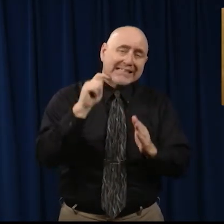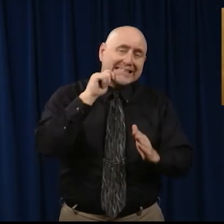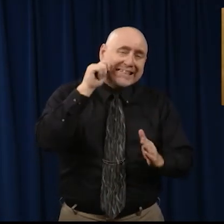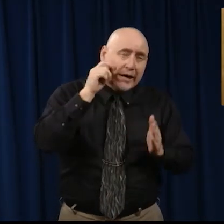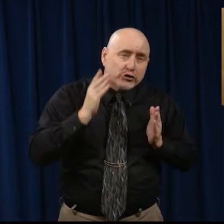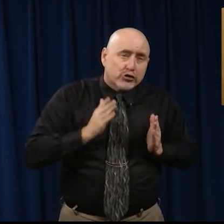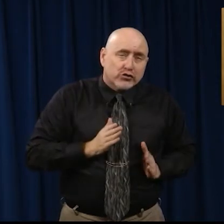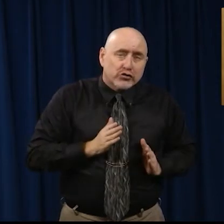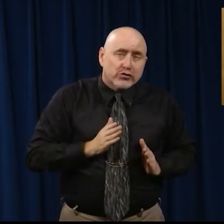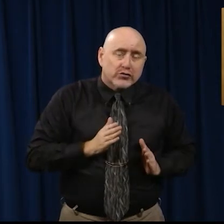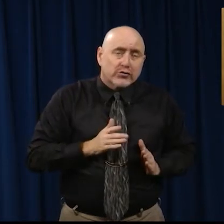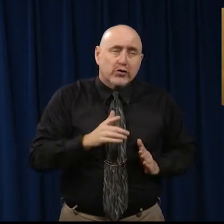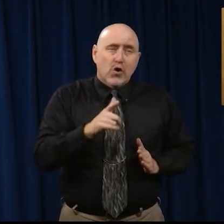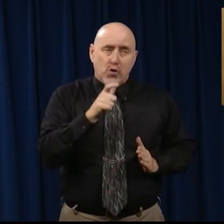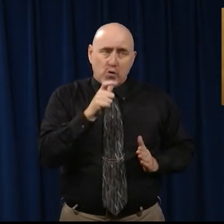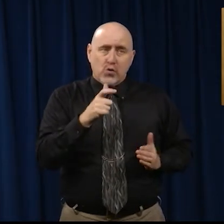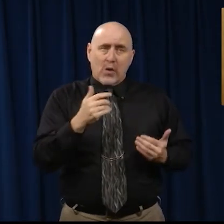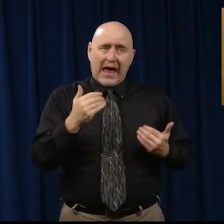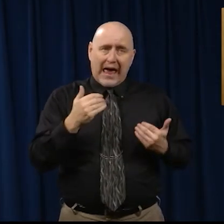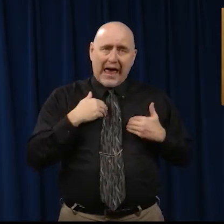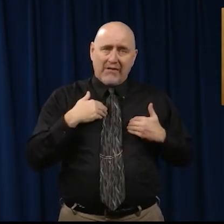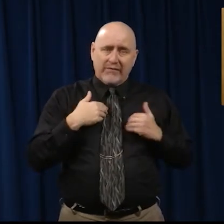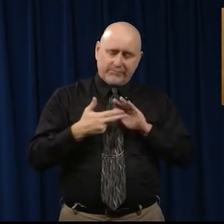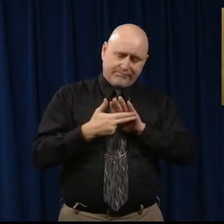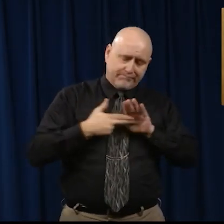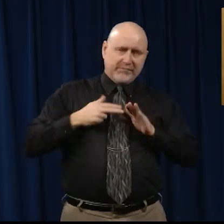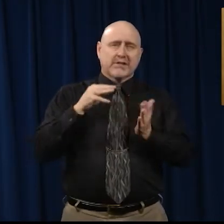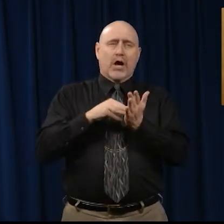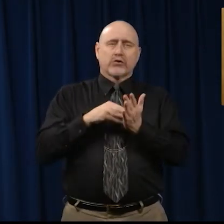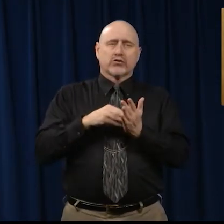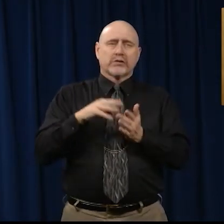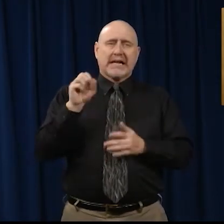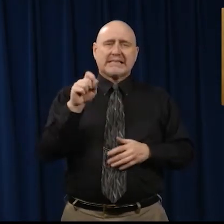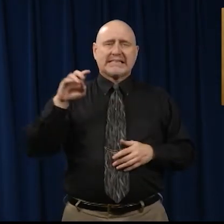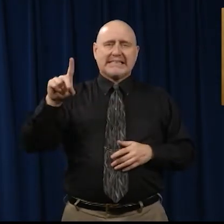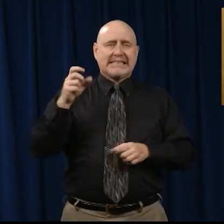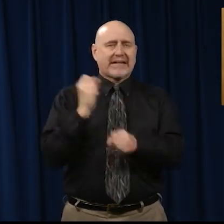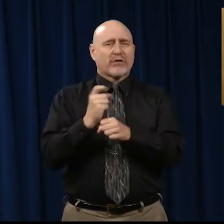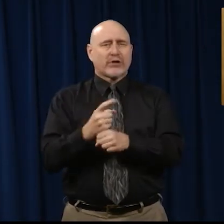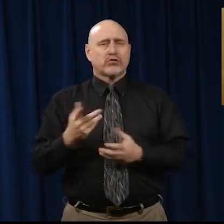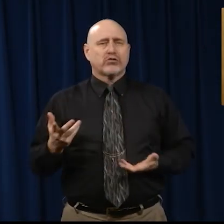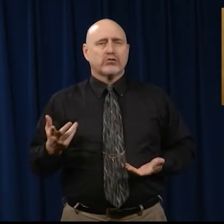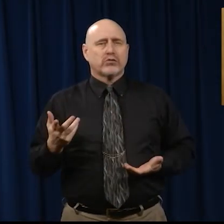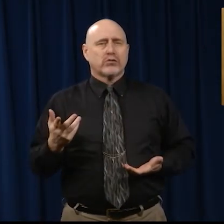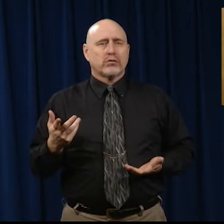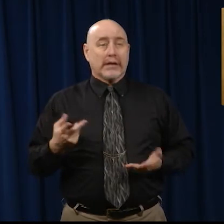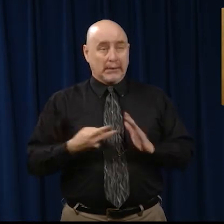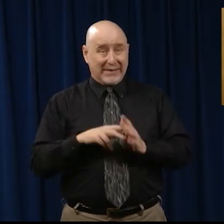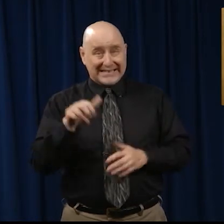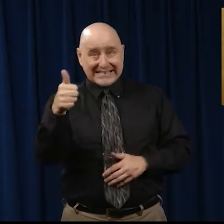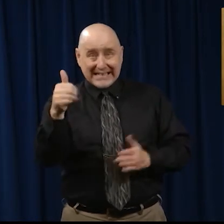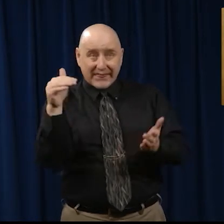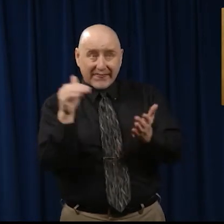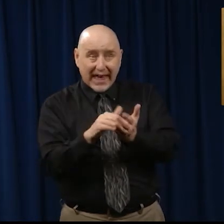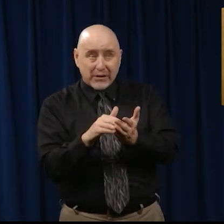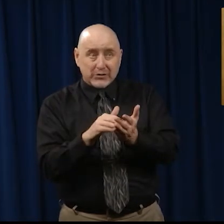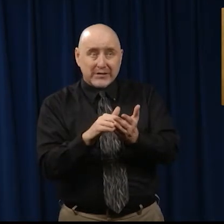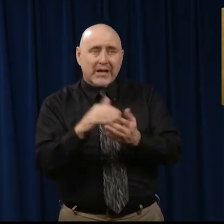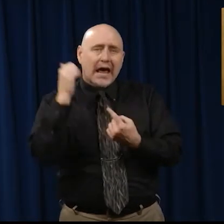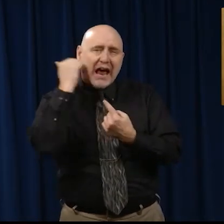million teenagers get sexually transmitted diseases every single year. That means 10,000 every